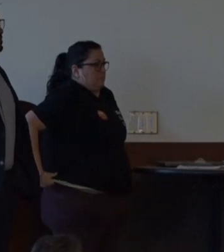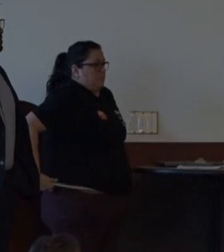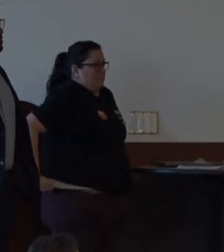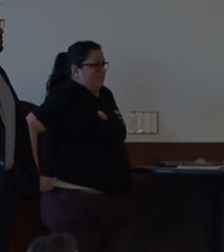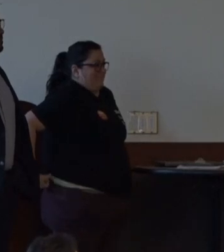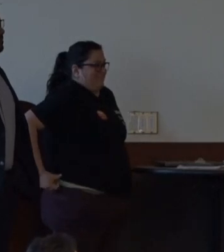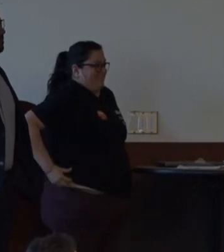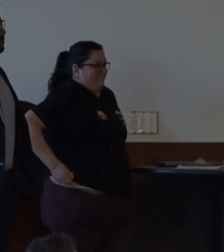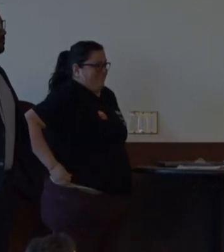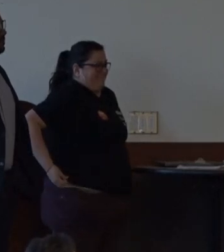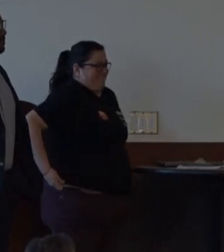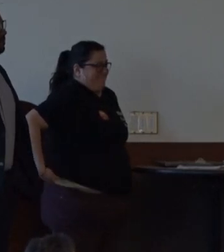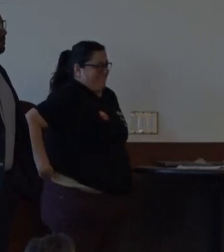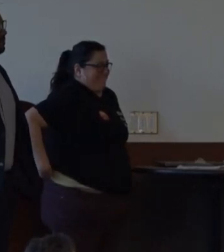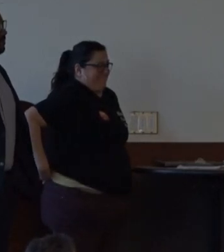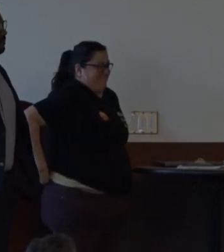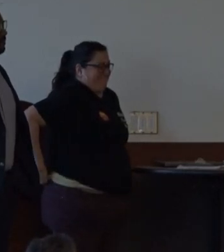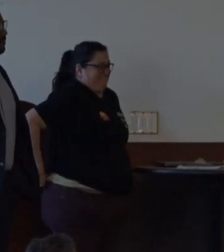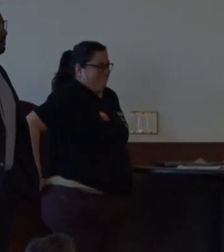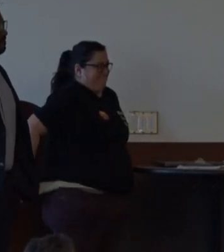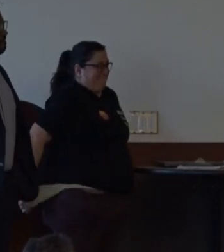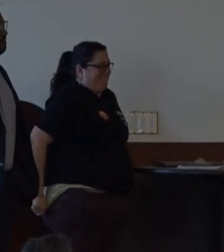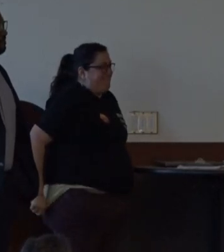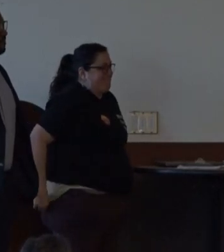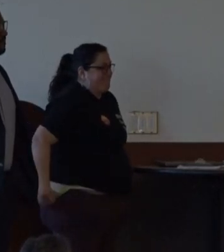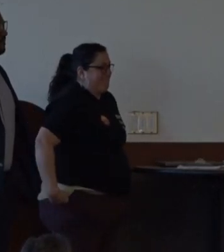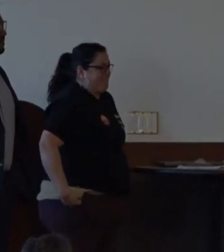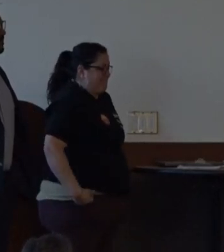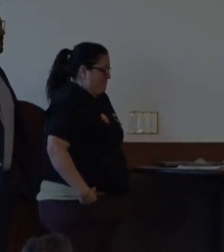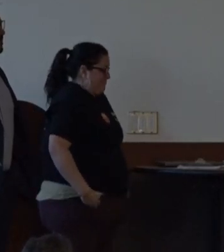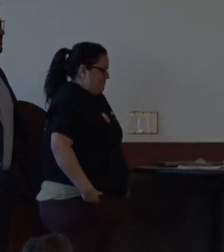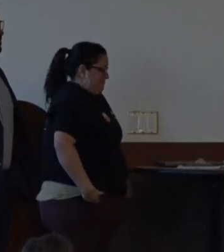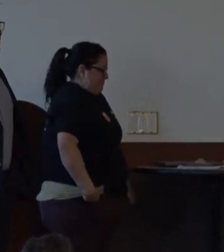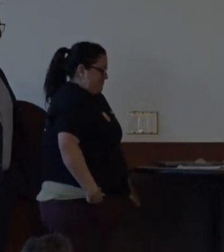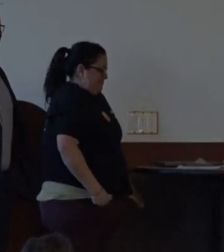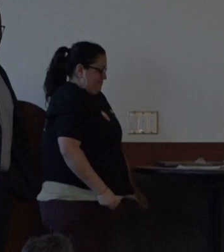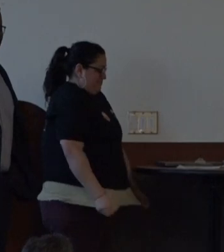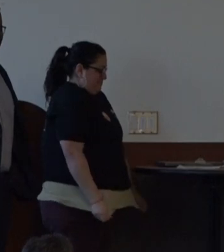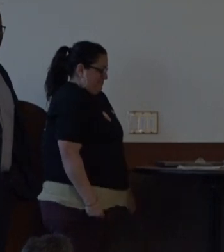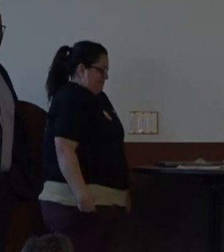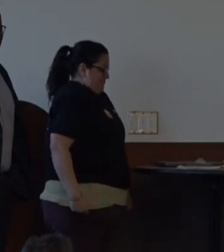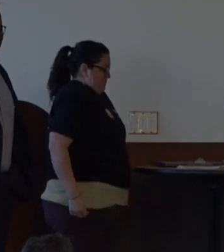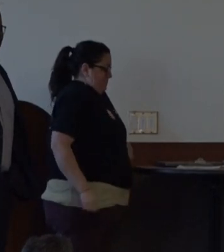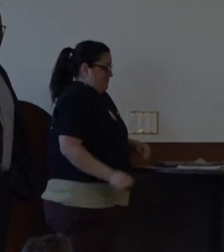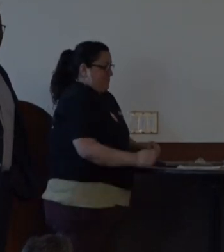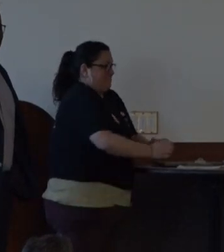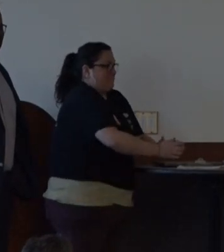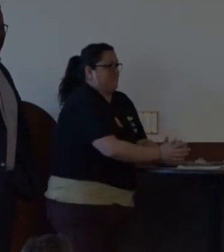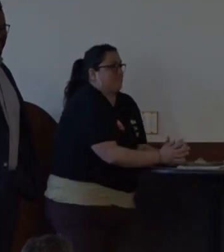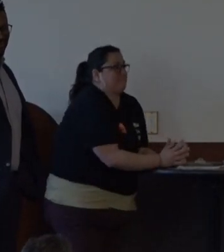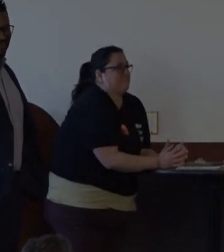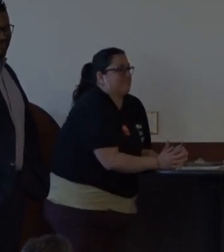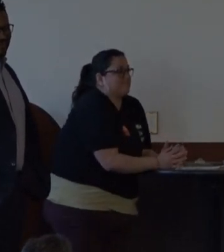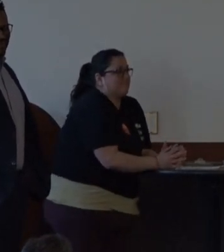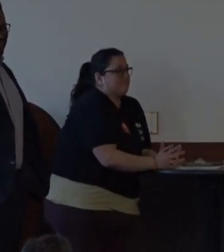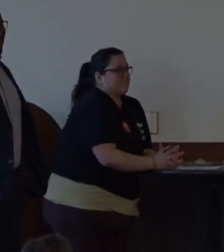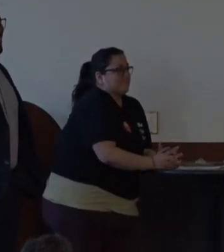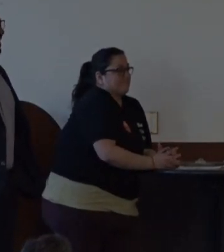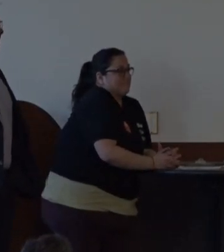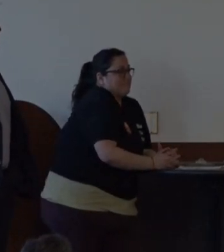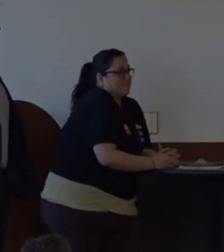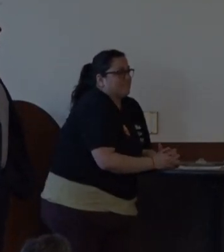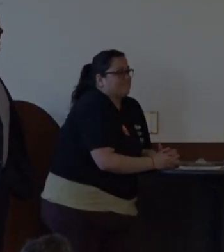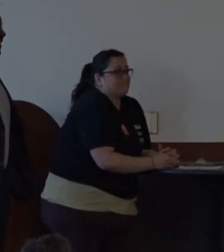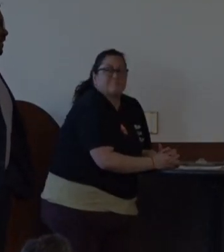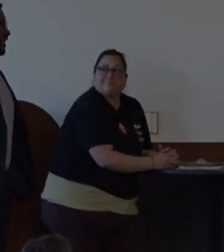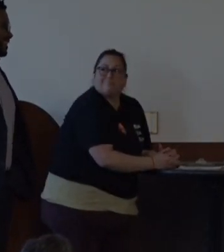honored to have such an influential guest here. Someone whose bills like House Bill 4088, which is a workplace violence bill that directs hospitals